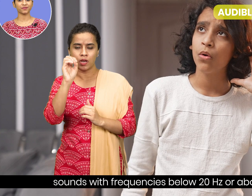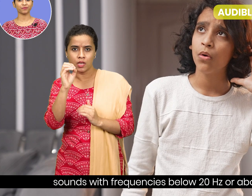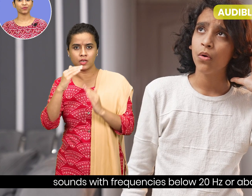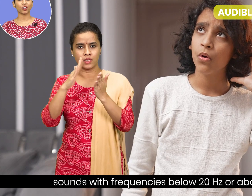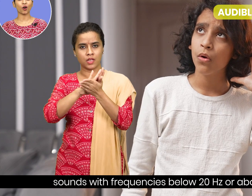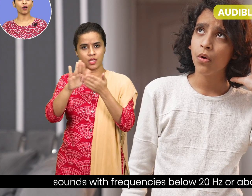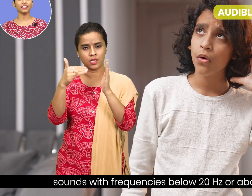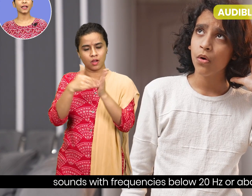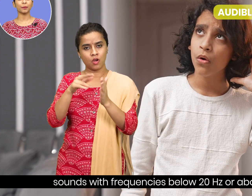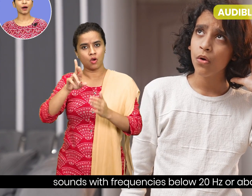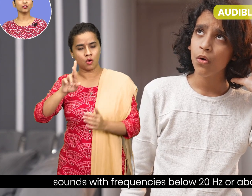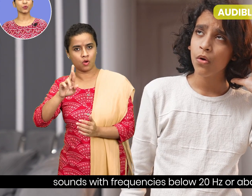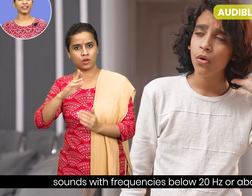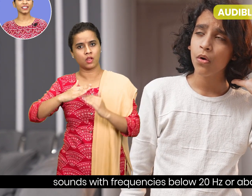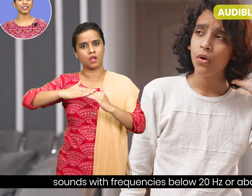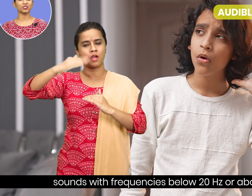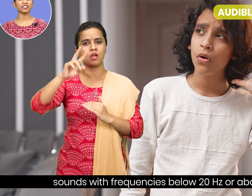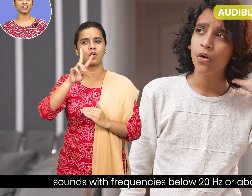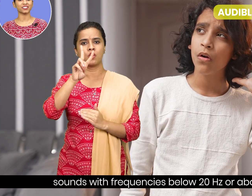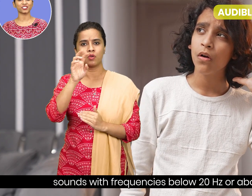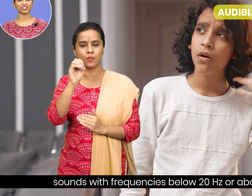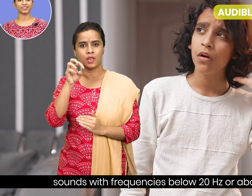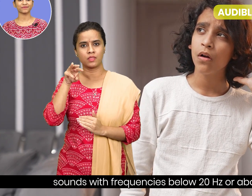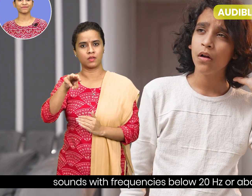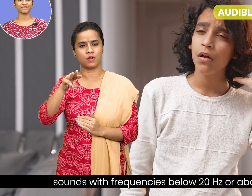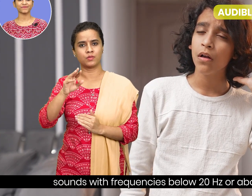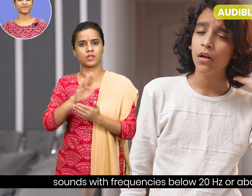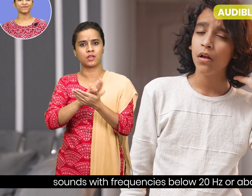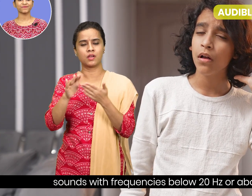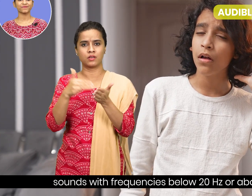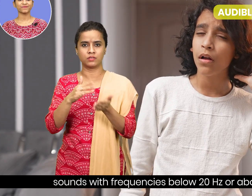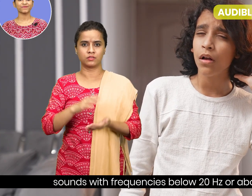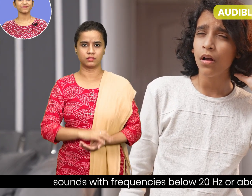Hz or above 20,000 Hz.